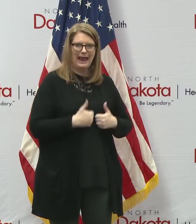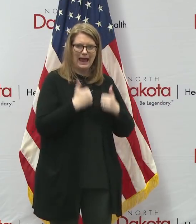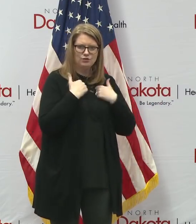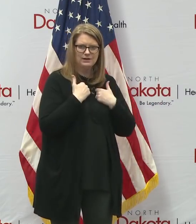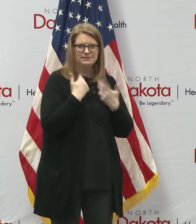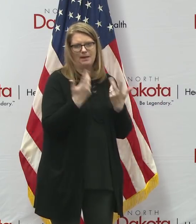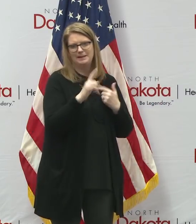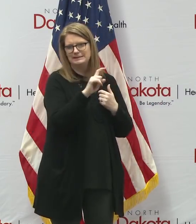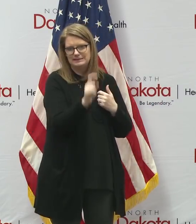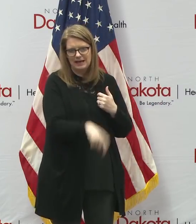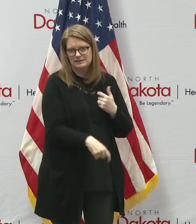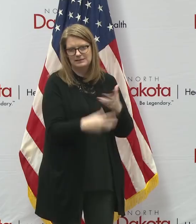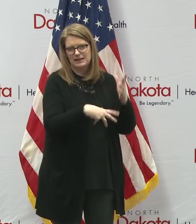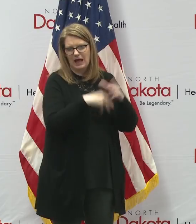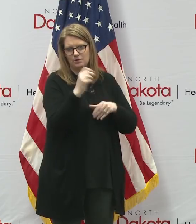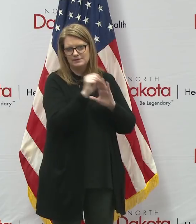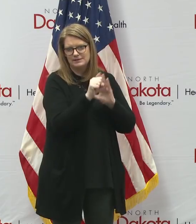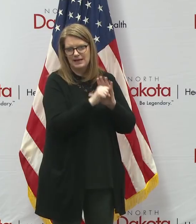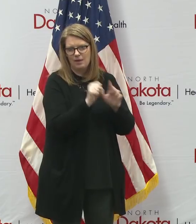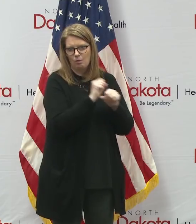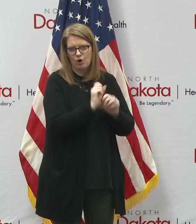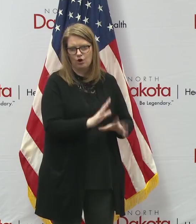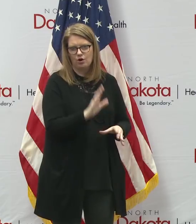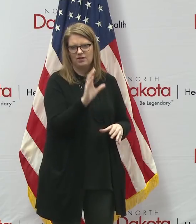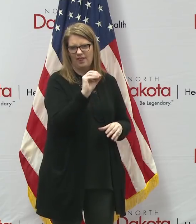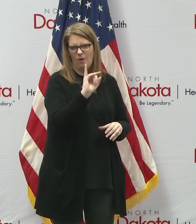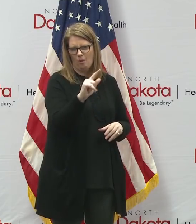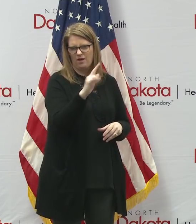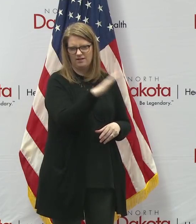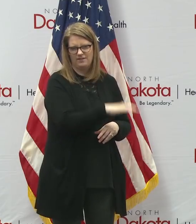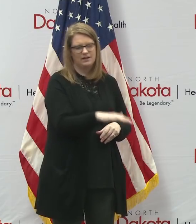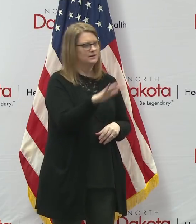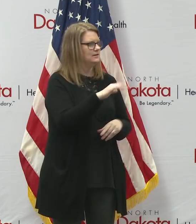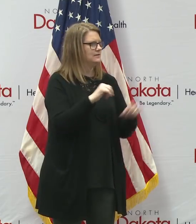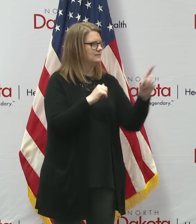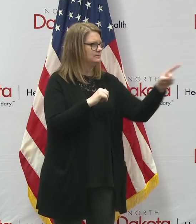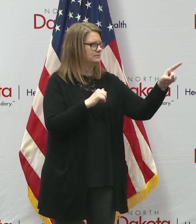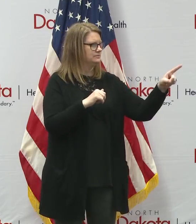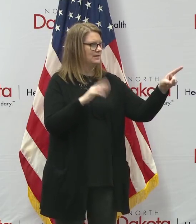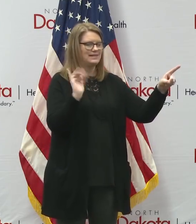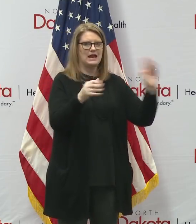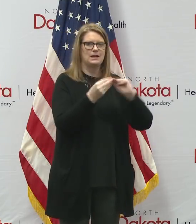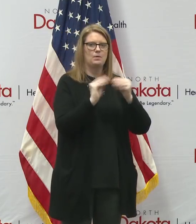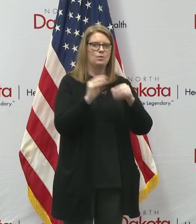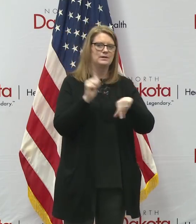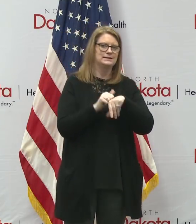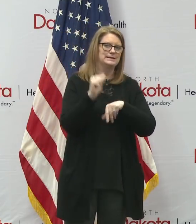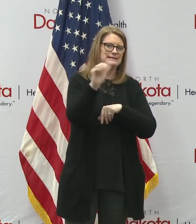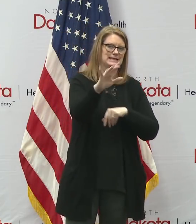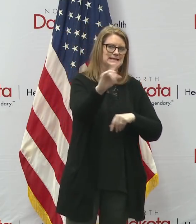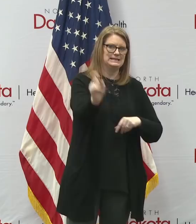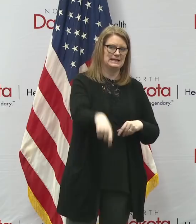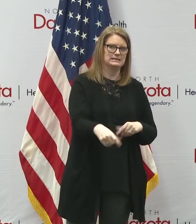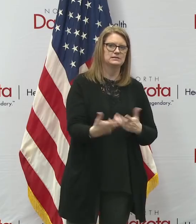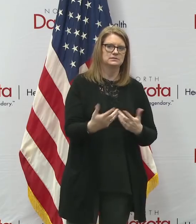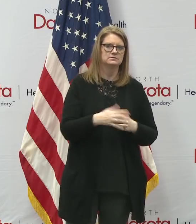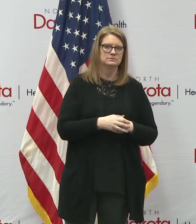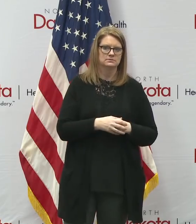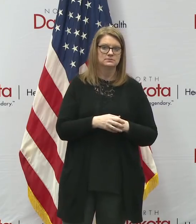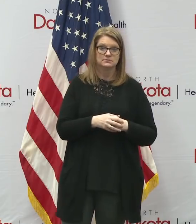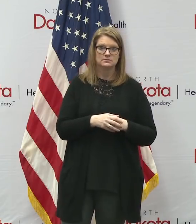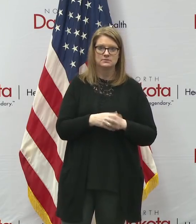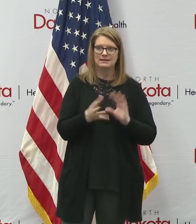oil worker, would we know about that? It would go to Texas. Answer is that would go to